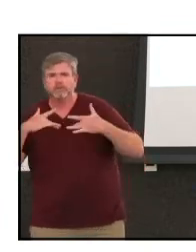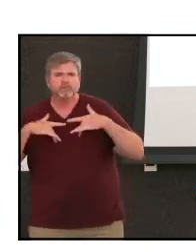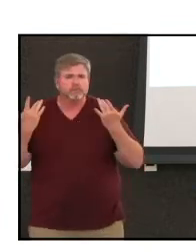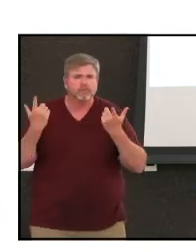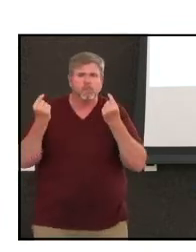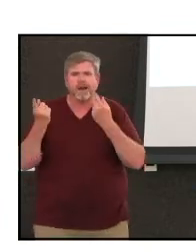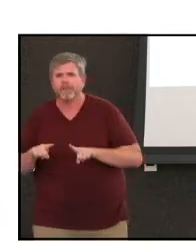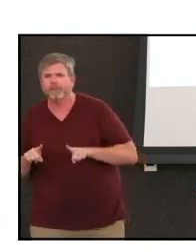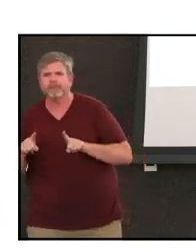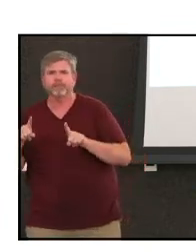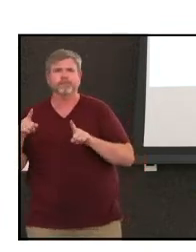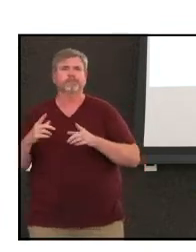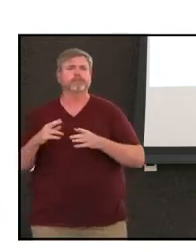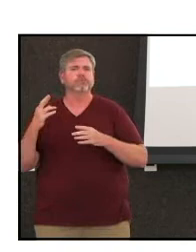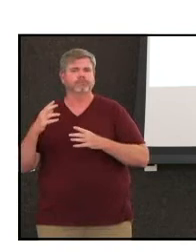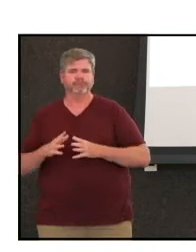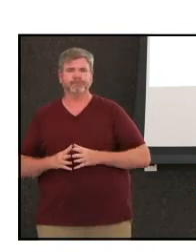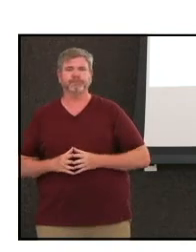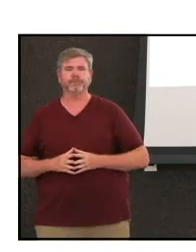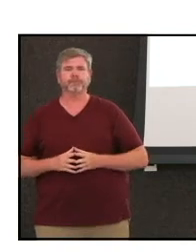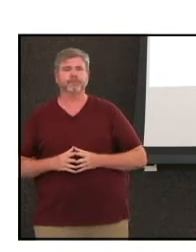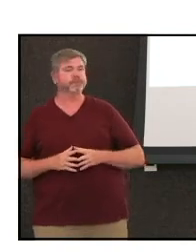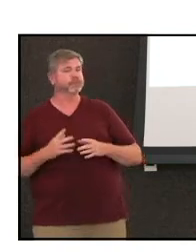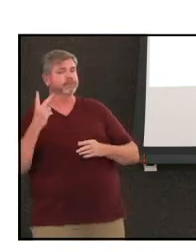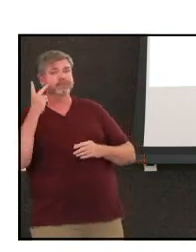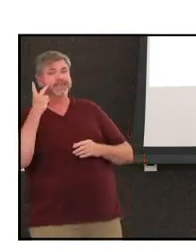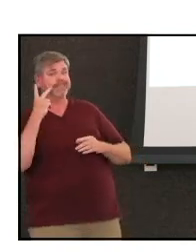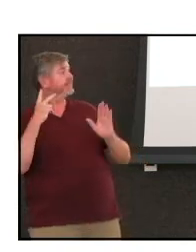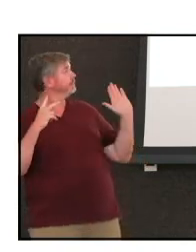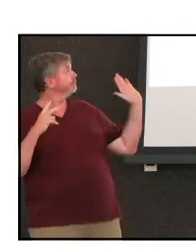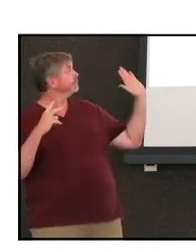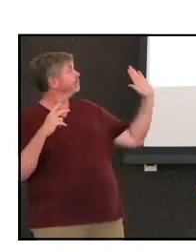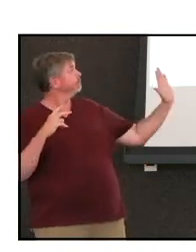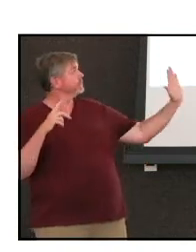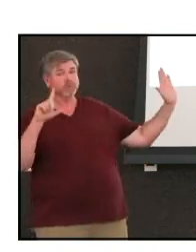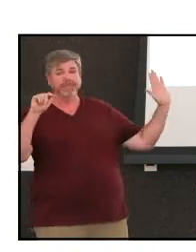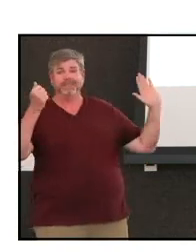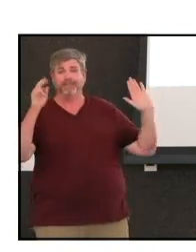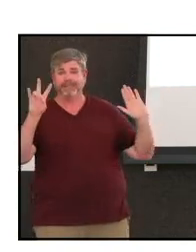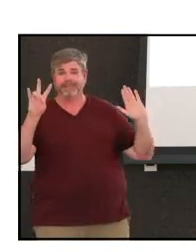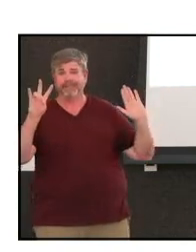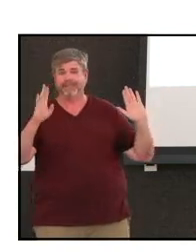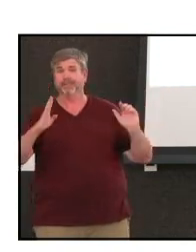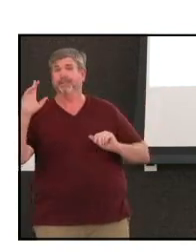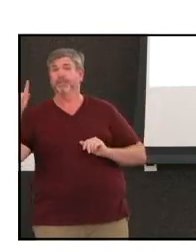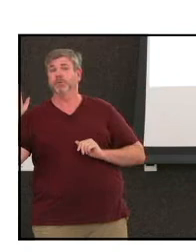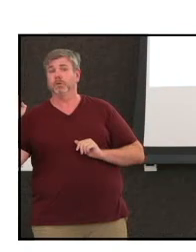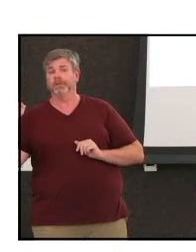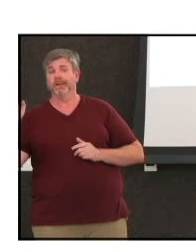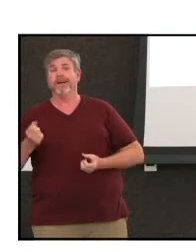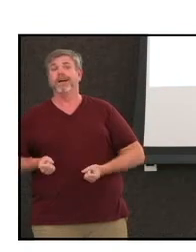This slide shows the number of prosecutions that we've had in our county for anything related to fentanyl. And as you can see, there's been a dramatic increase with respect